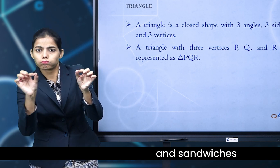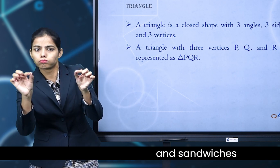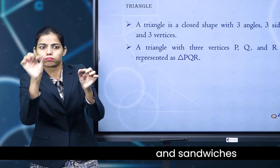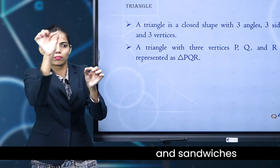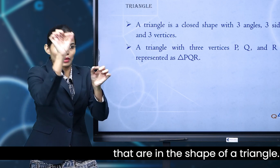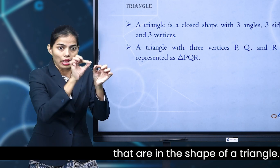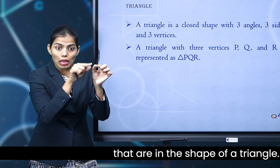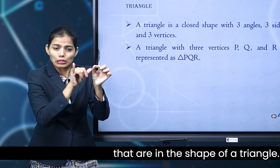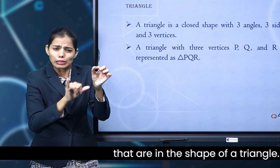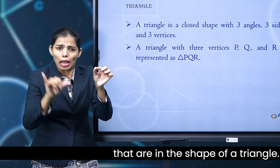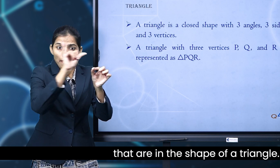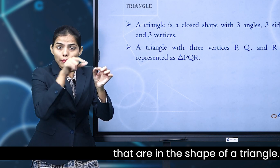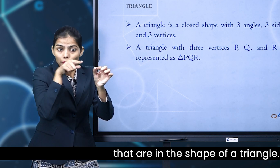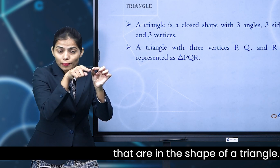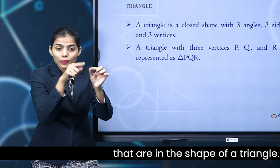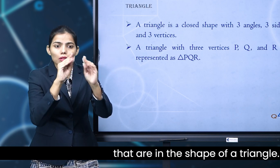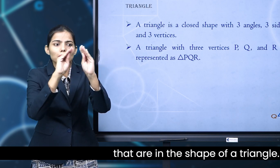sandwiches that are in the shape of a triangle.